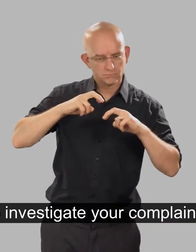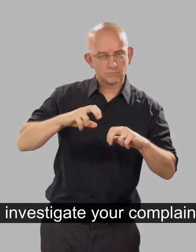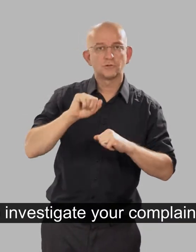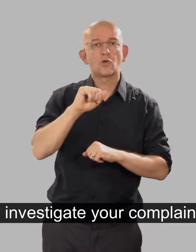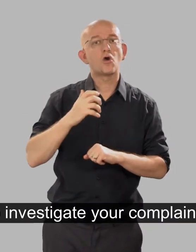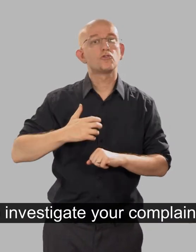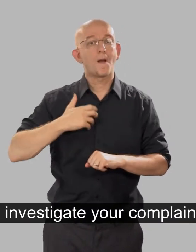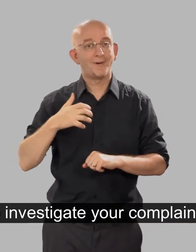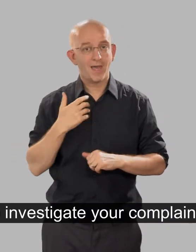complaint.